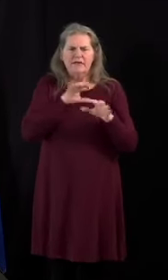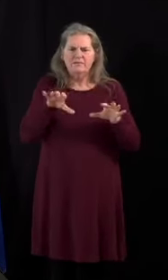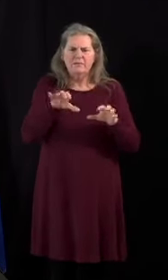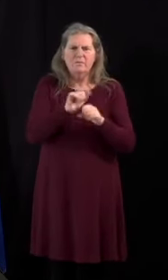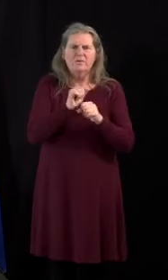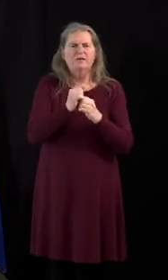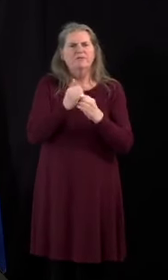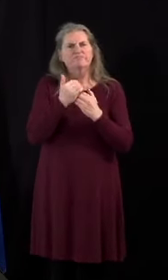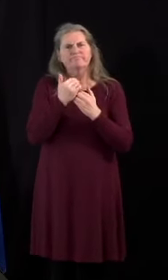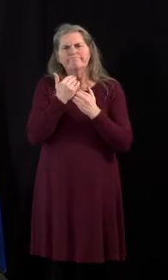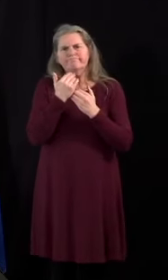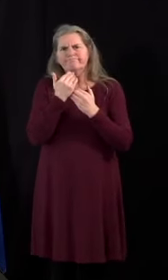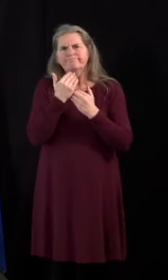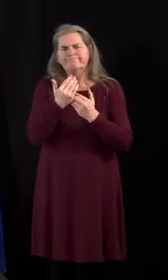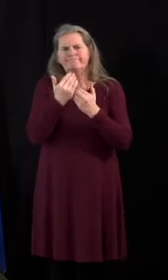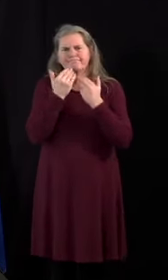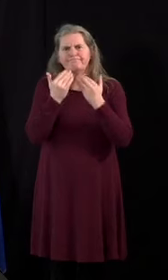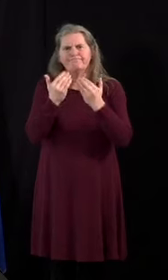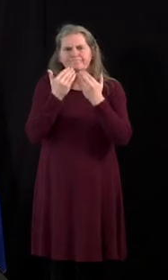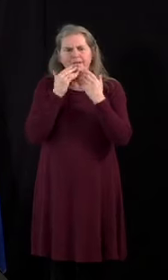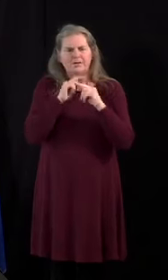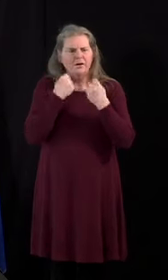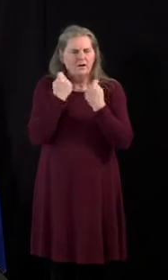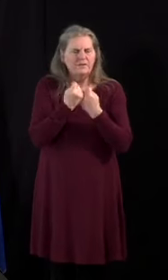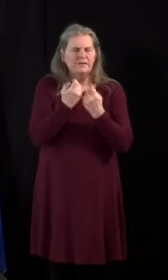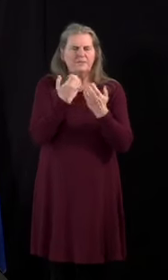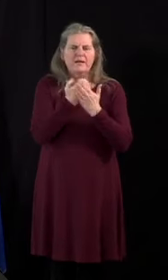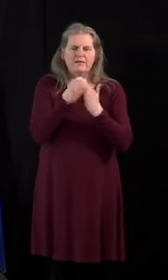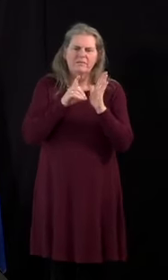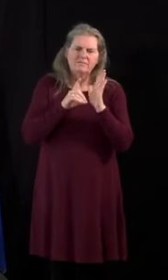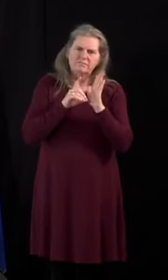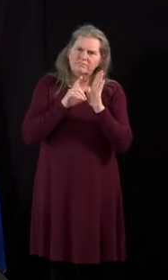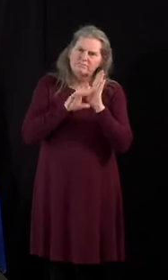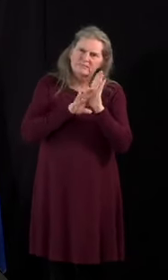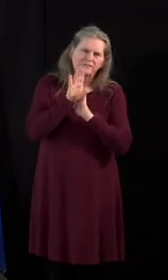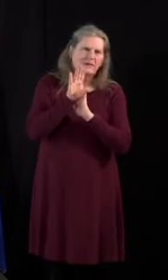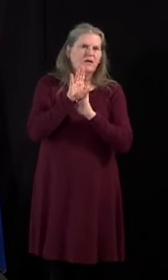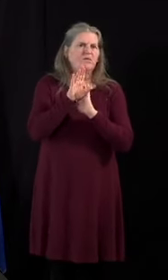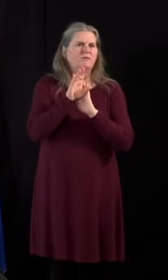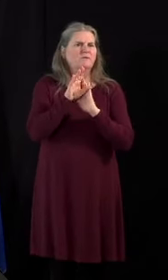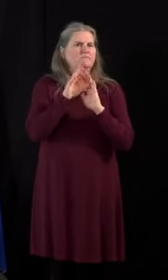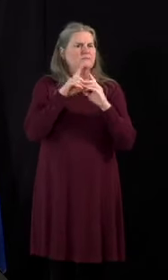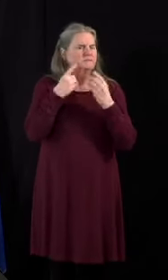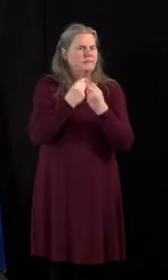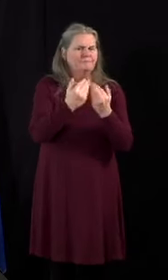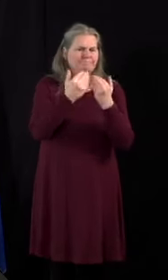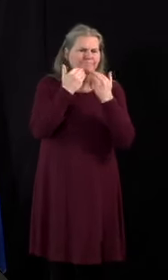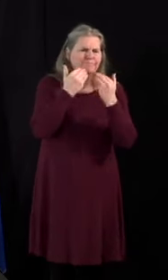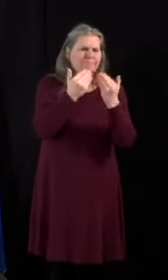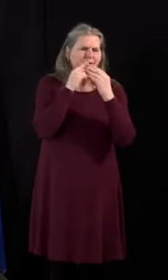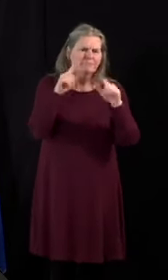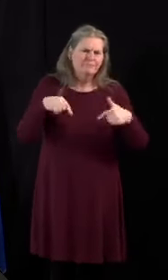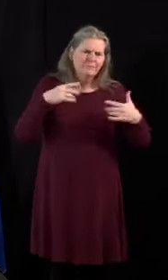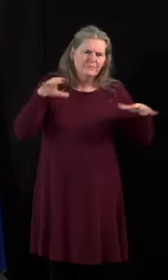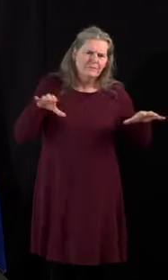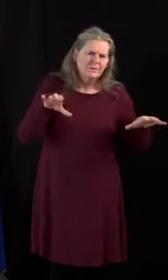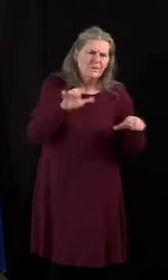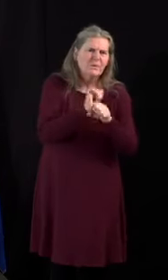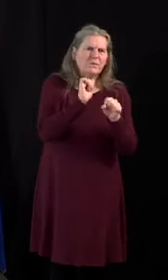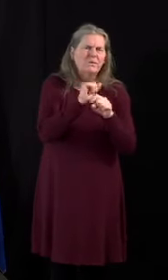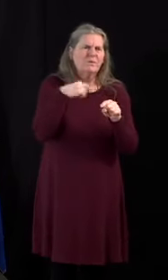take an opportunity to truly thank our team at Economic Development. Thank you. Thank you for all the work they've done. A lot